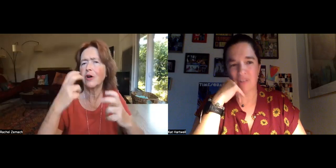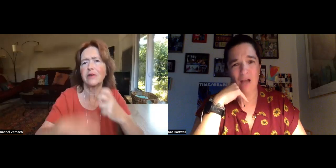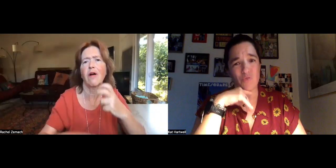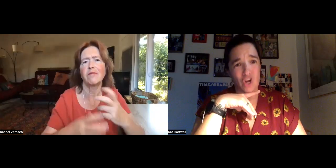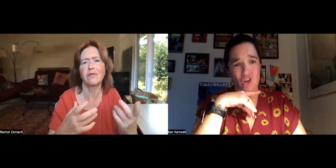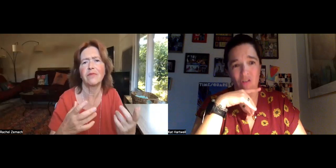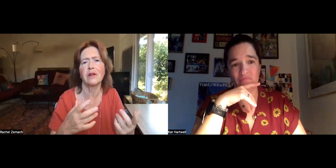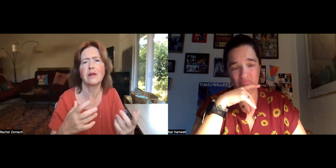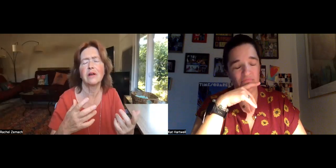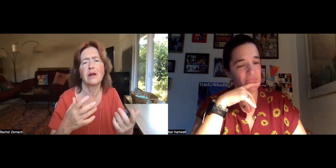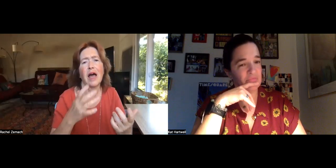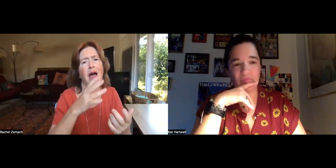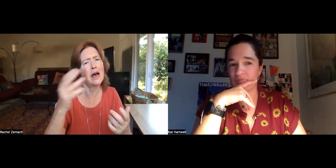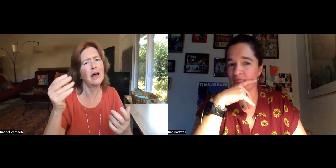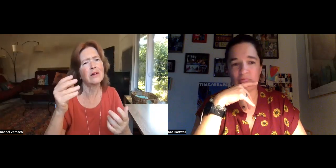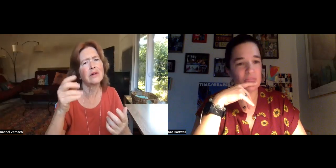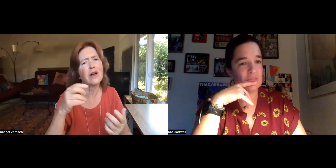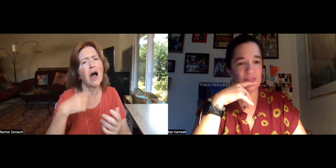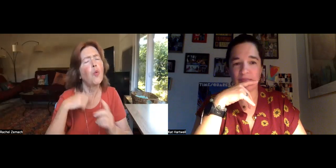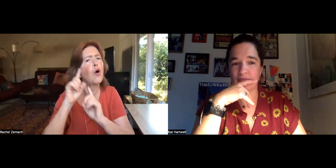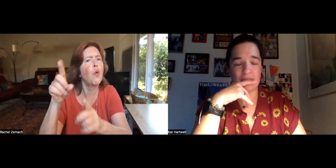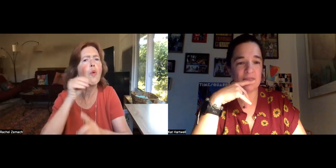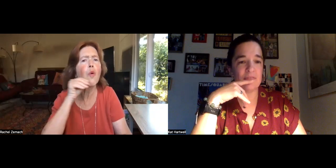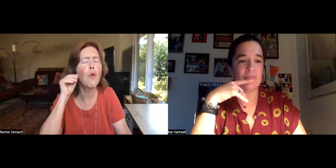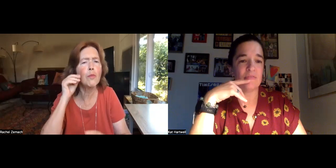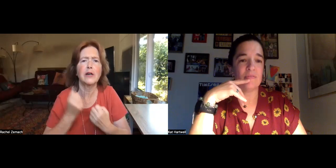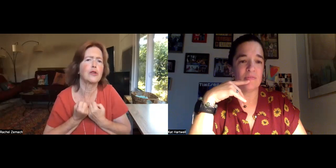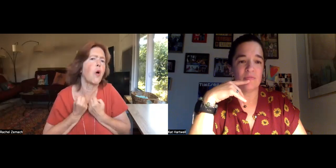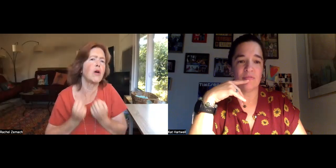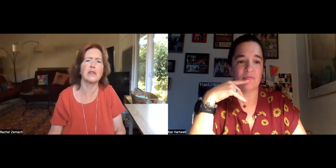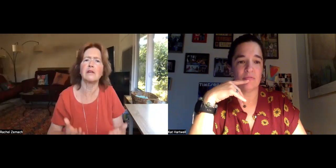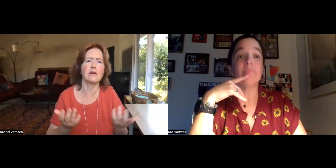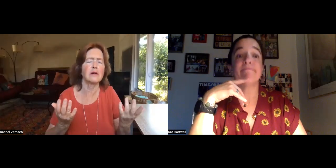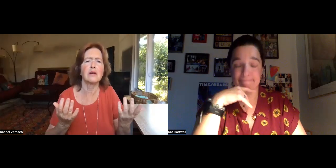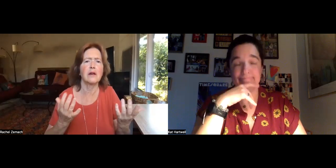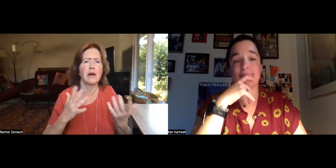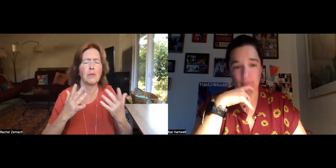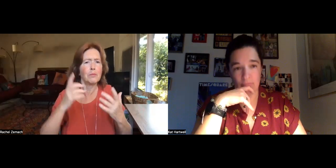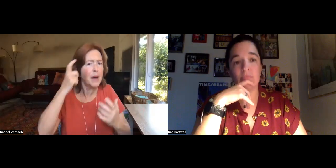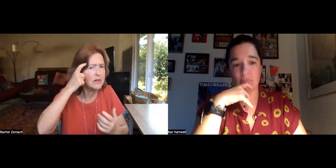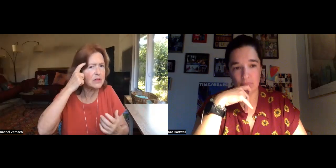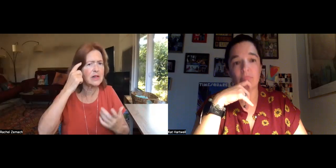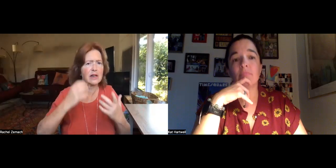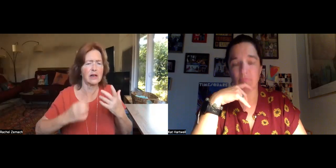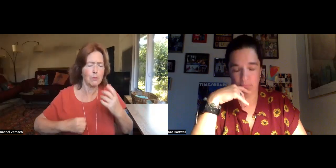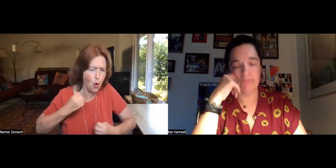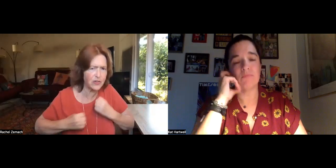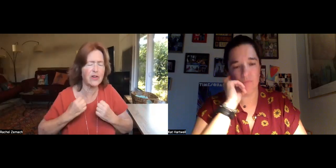I'm sure. And I would go home exhausted, mentally,